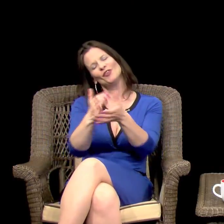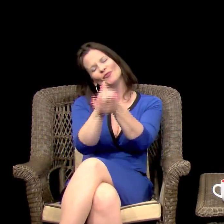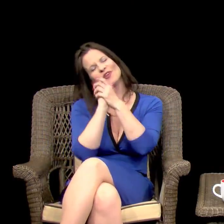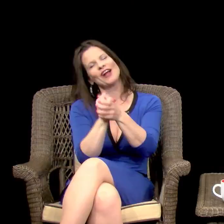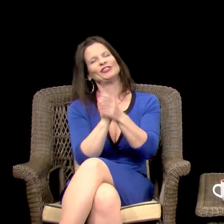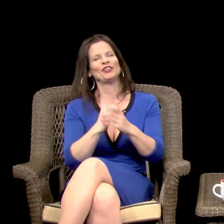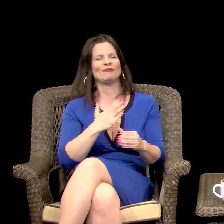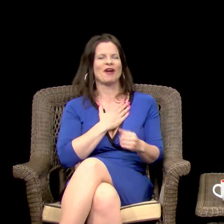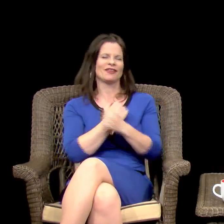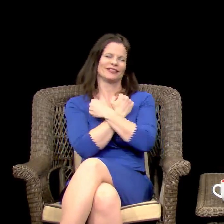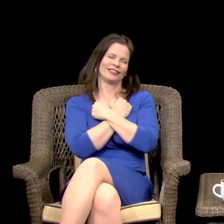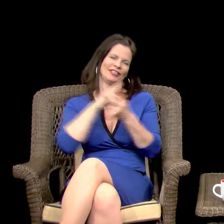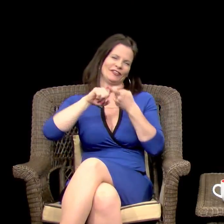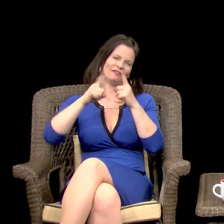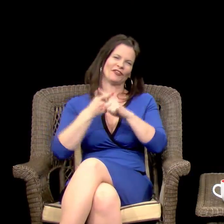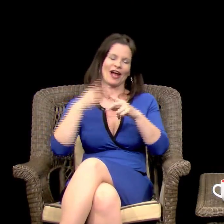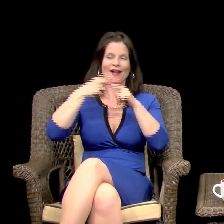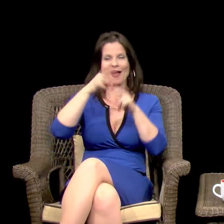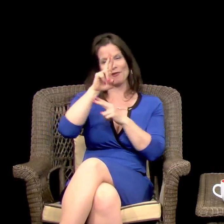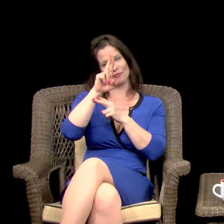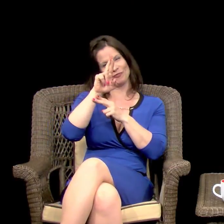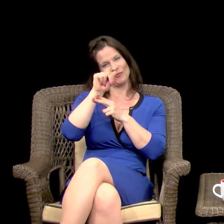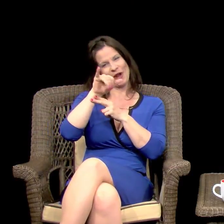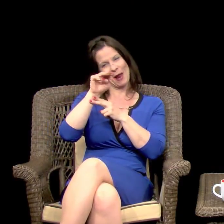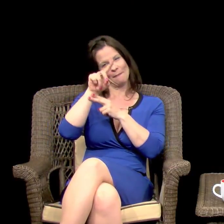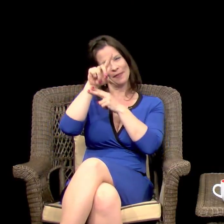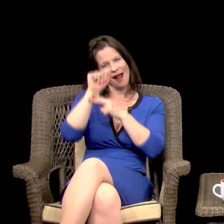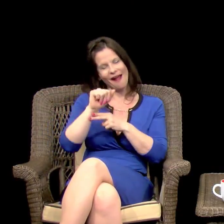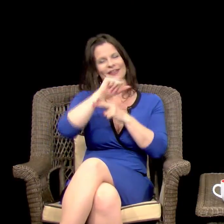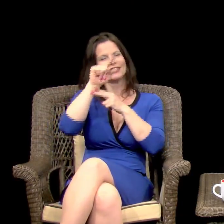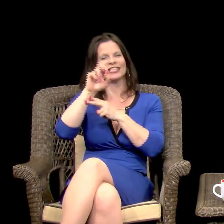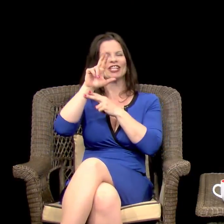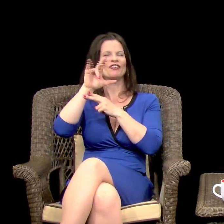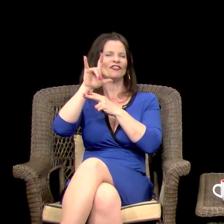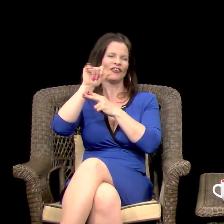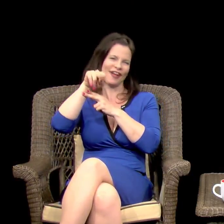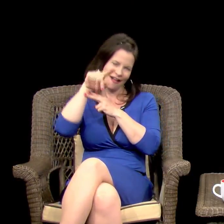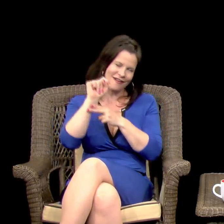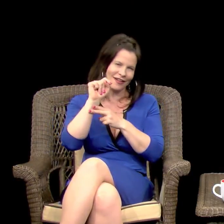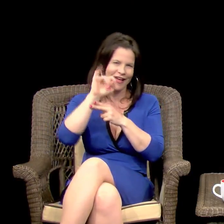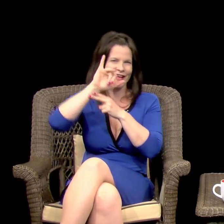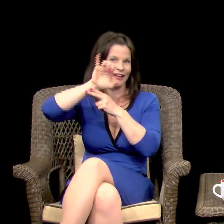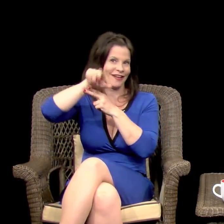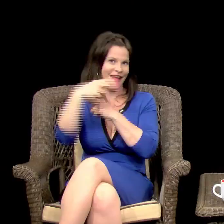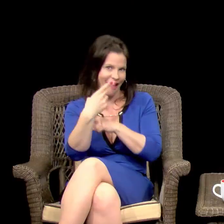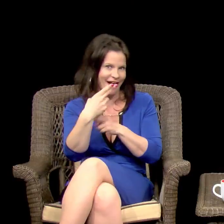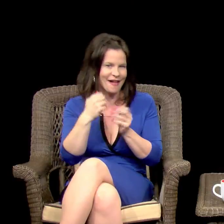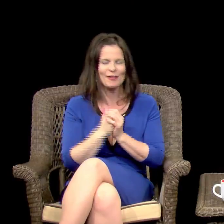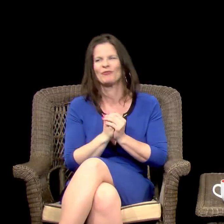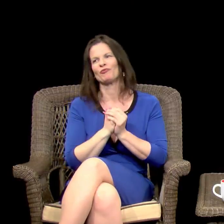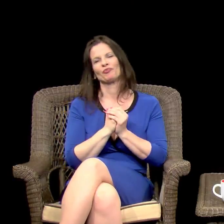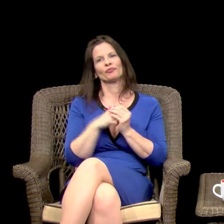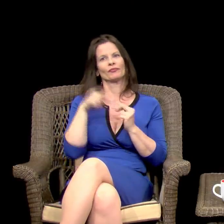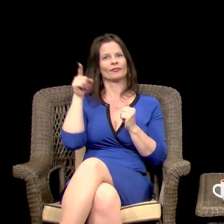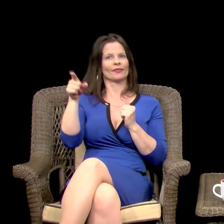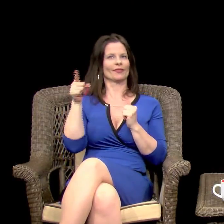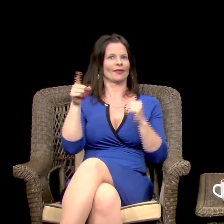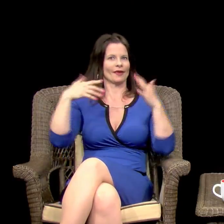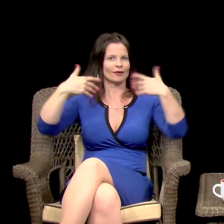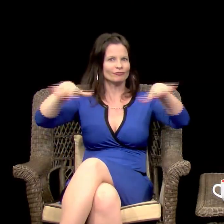I would like to congratulate my dear friend, Raymonda Azrelyant Yeh.